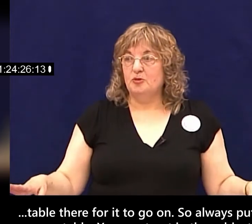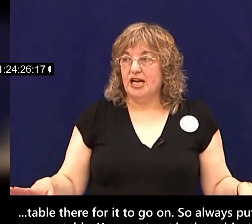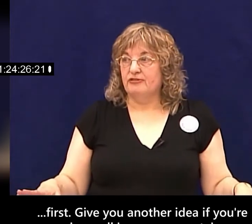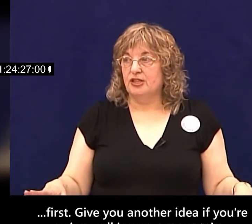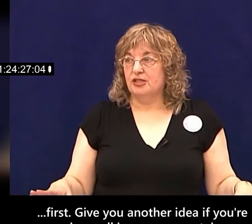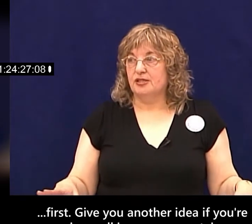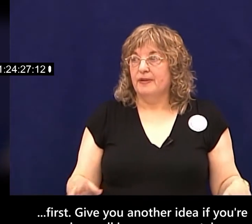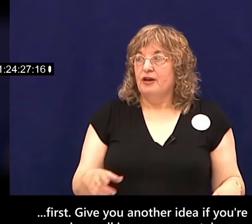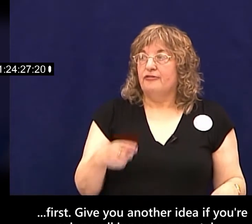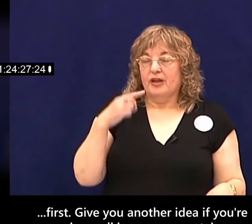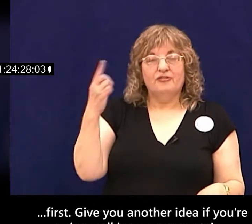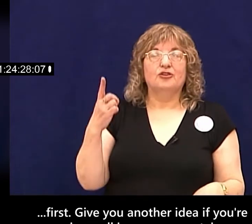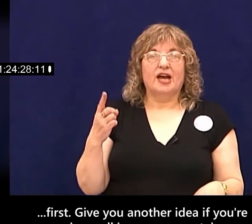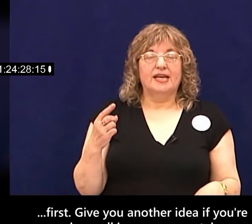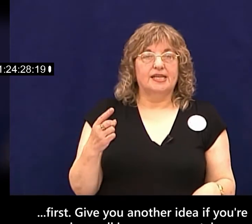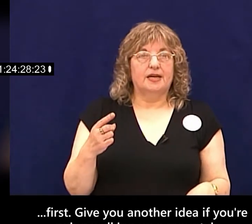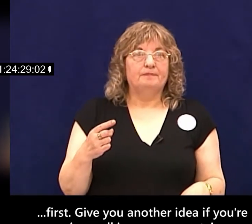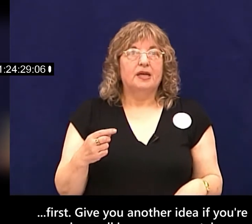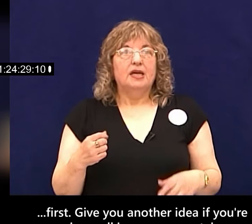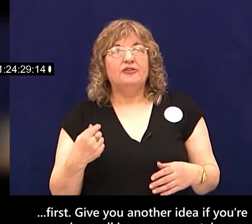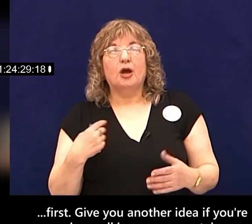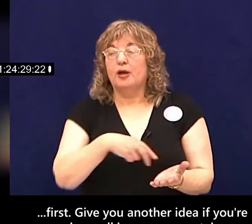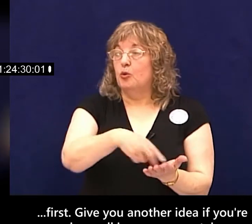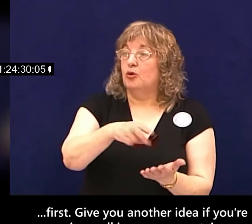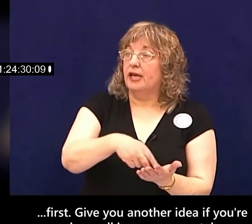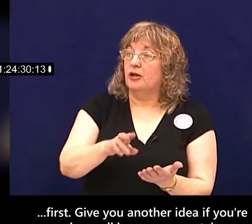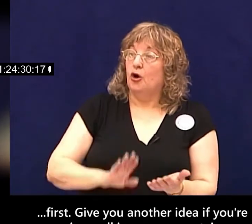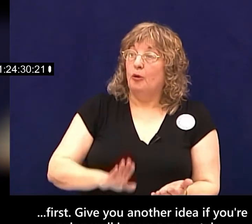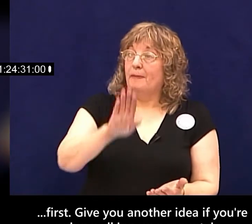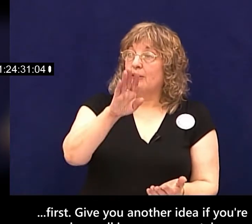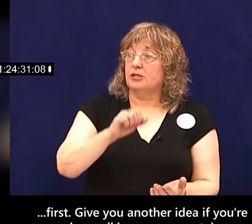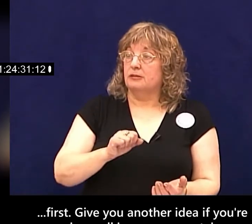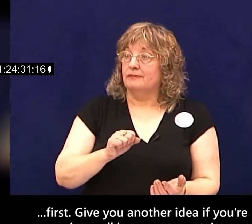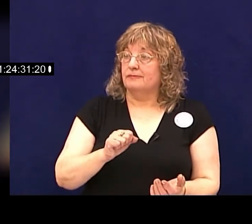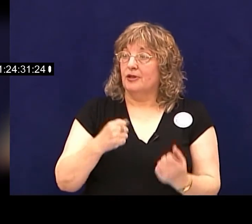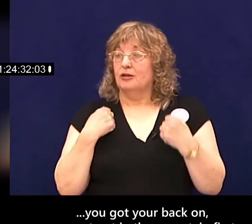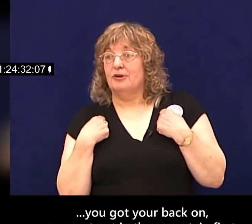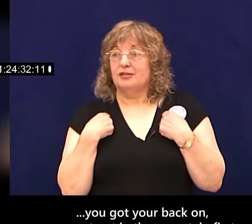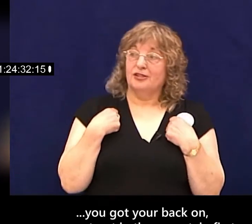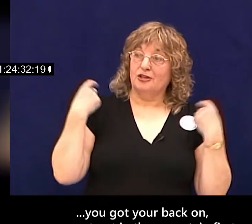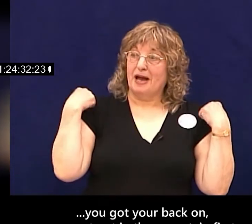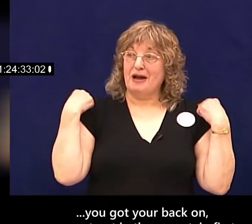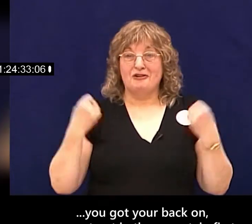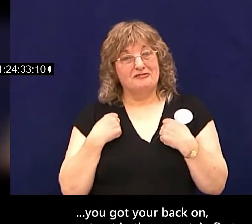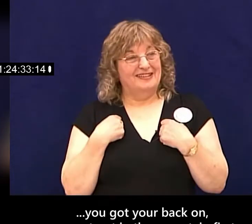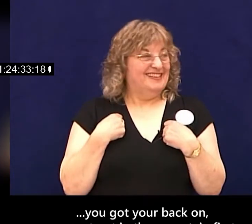subject first. Give you another idea. If you're going walking up a mountain, right, and you've got your backpack on,